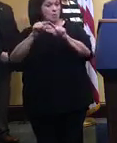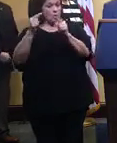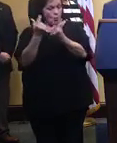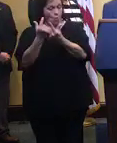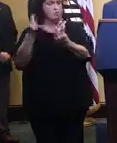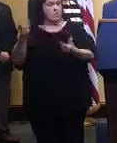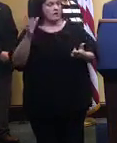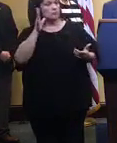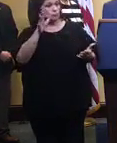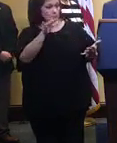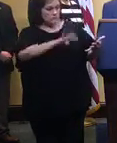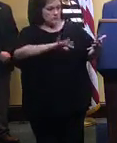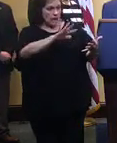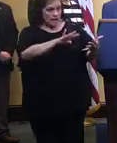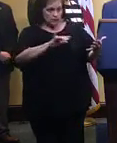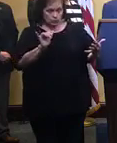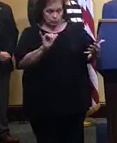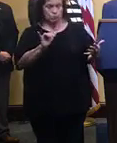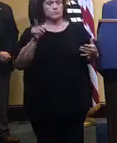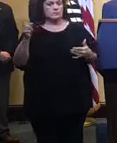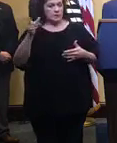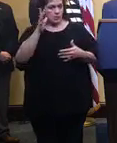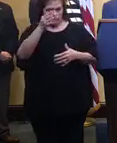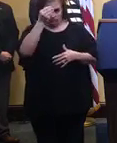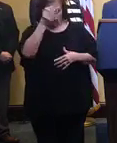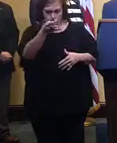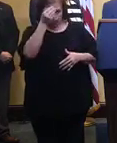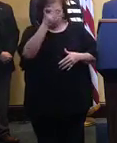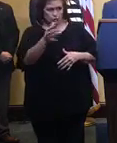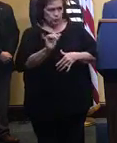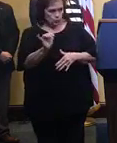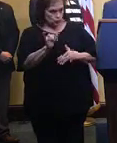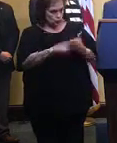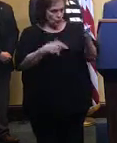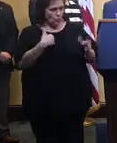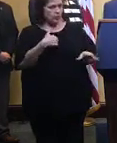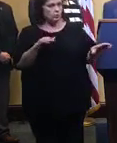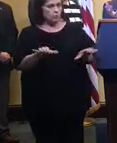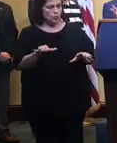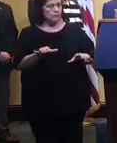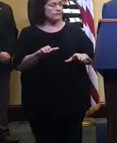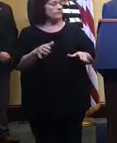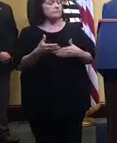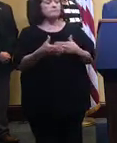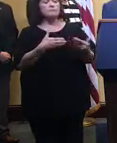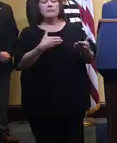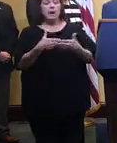that determination we're going to share with you publicly, and whatever the